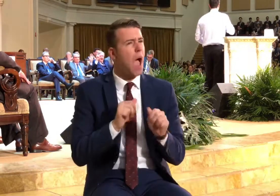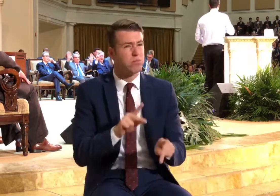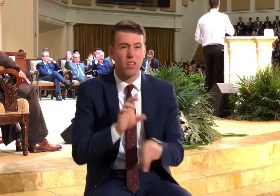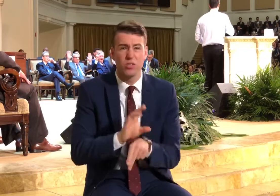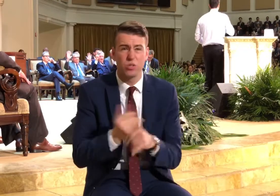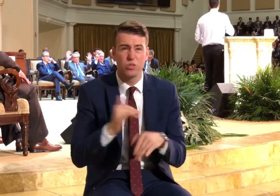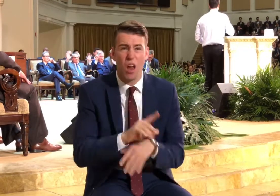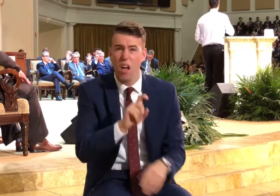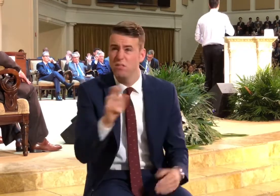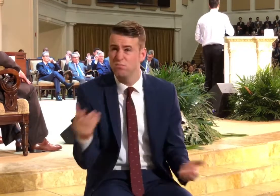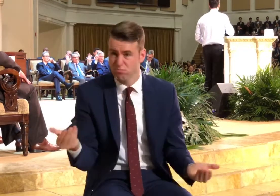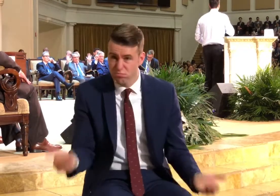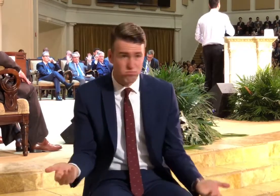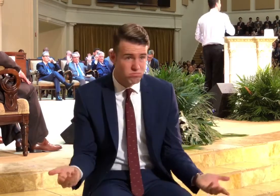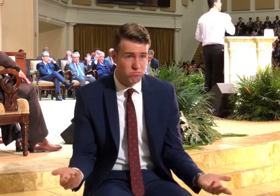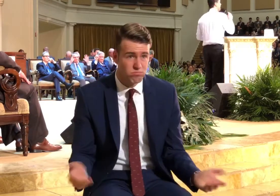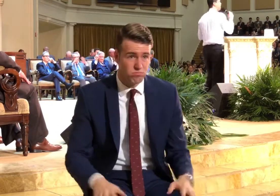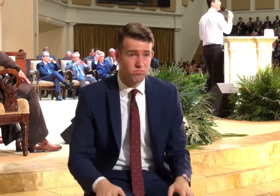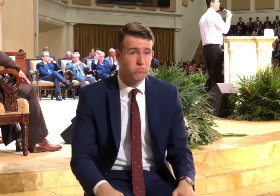tonight?